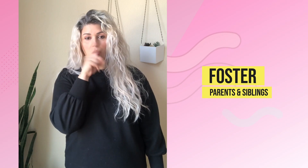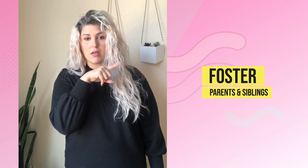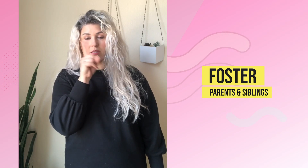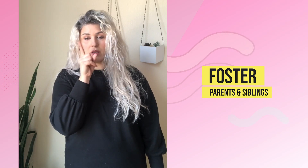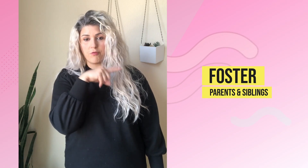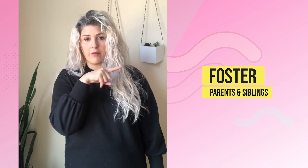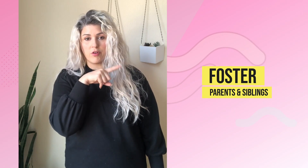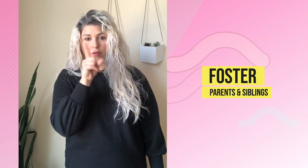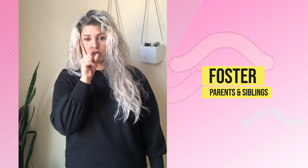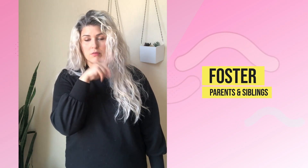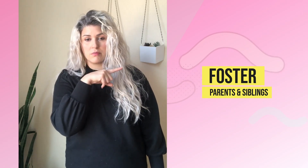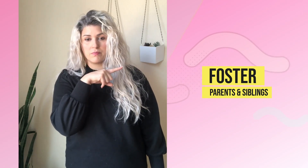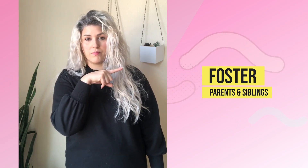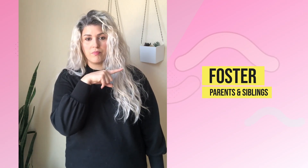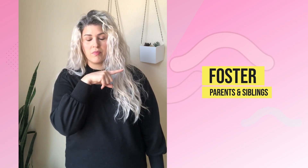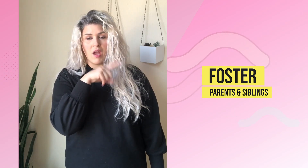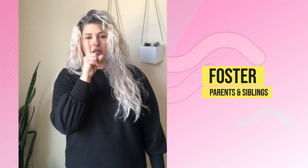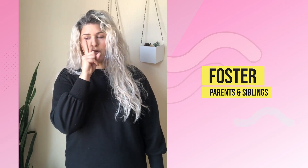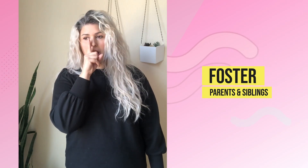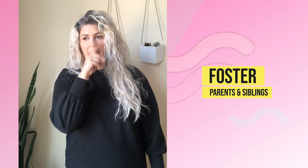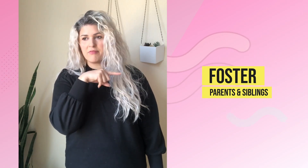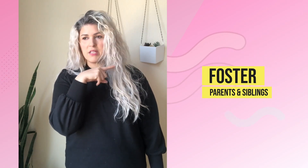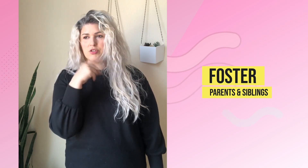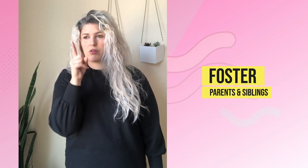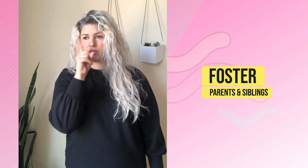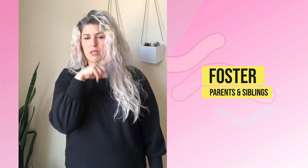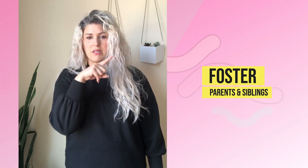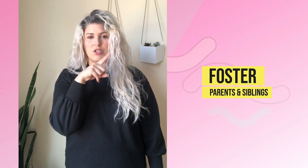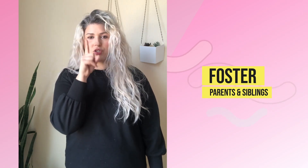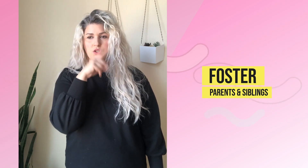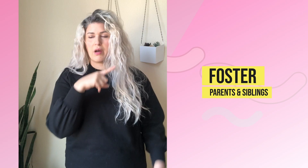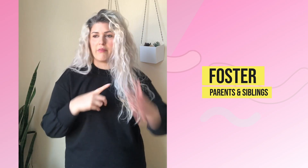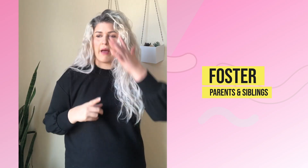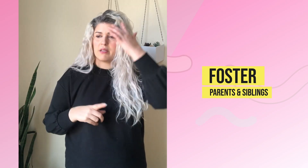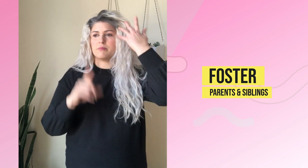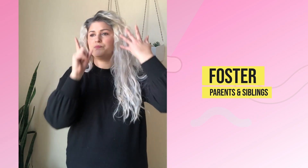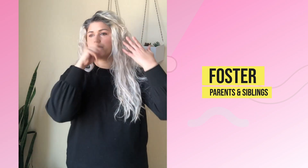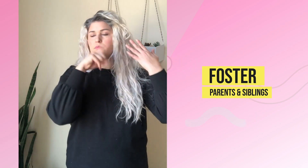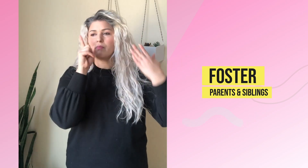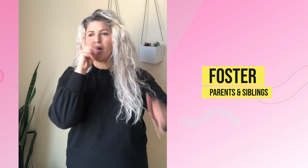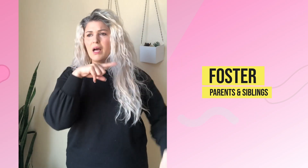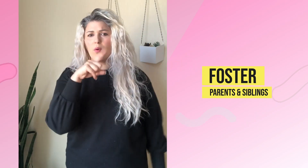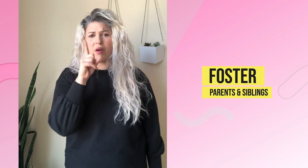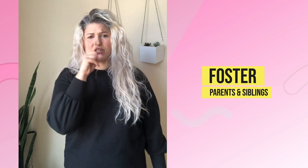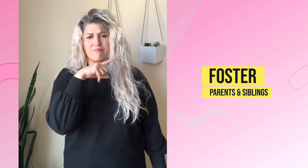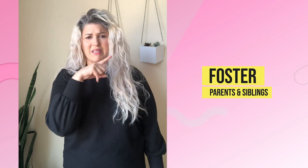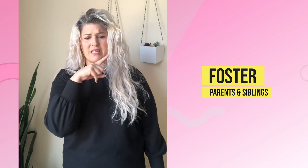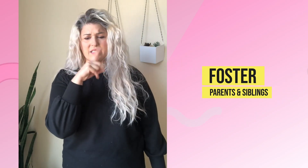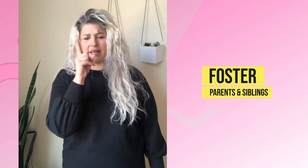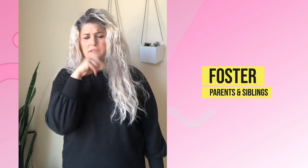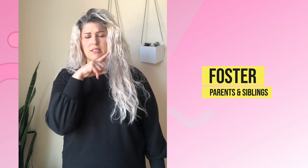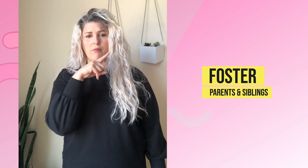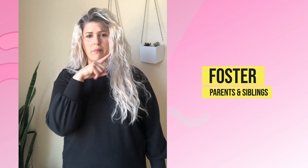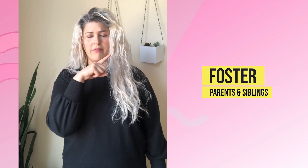it across in front of your nose. You don't have to hit your nose. Sometimes I just do out of habit, or I just miss